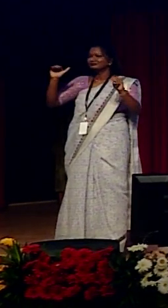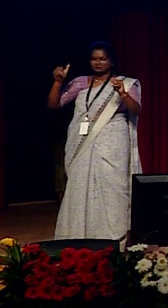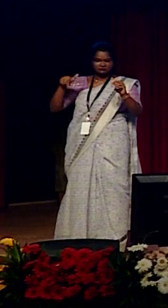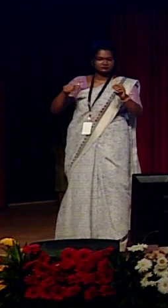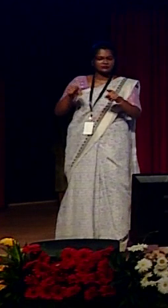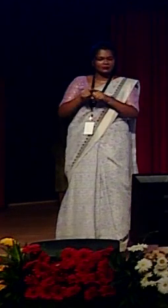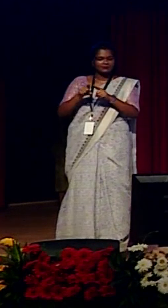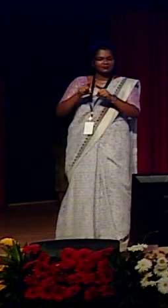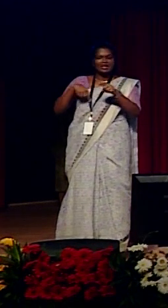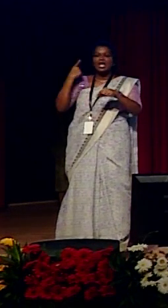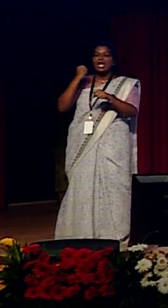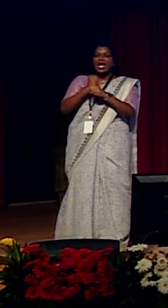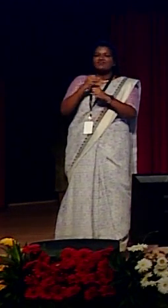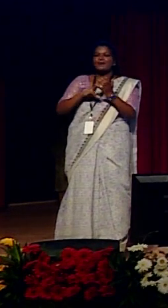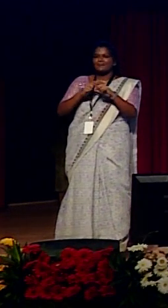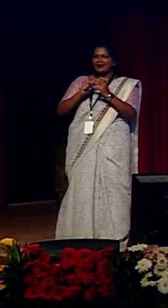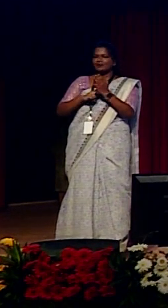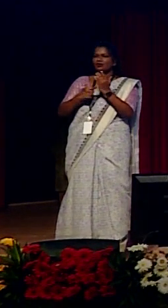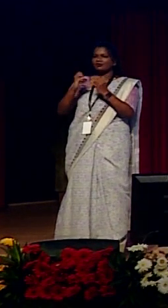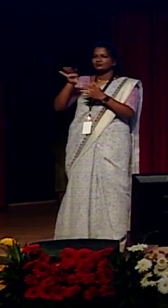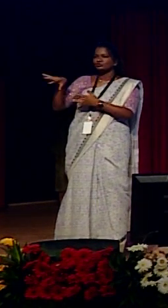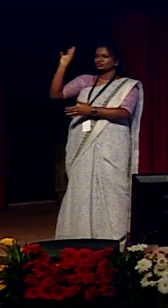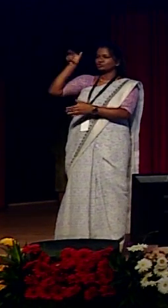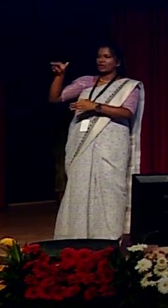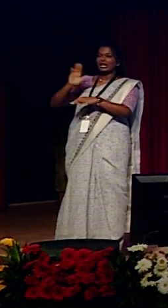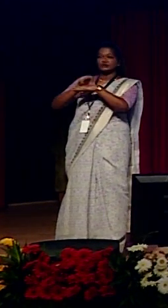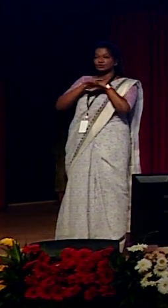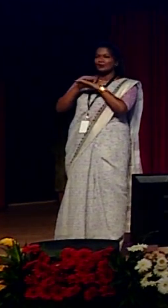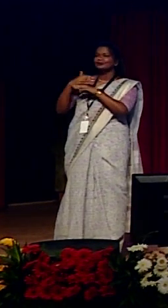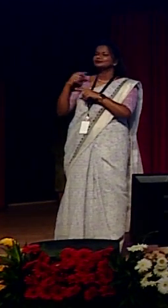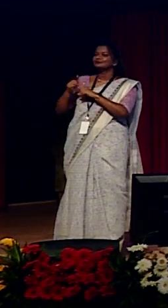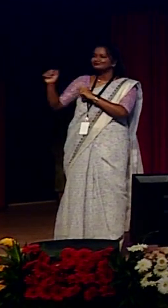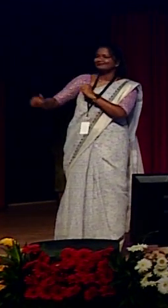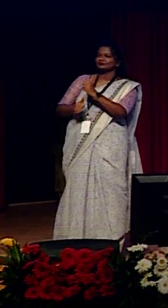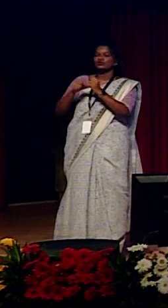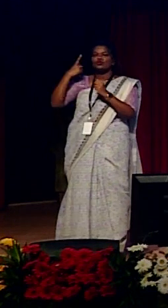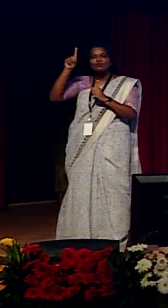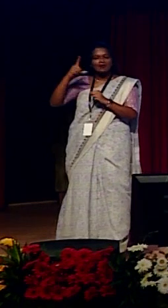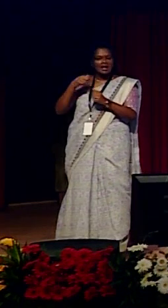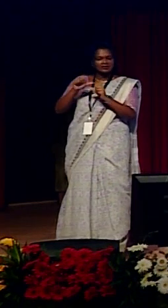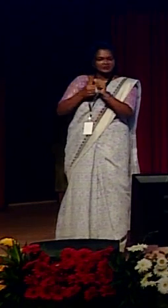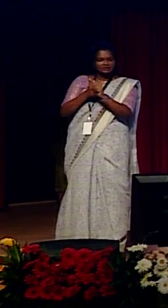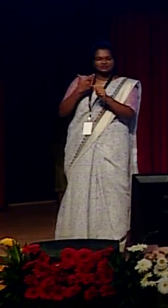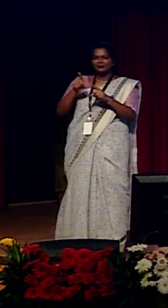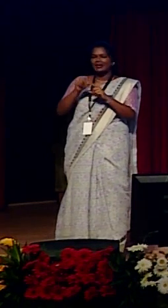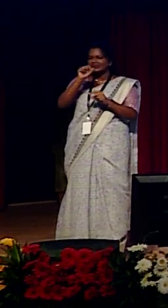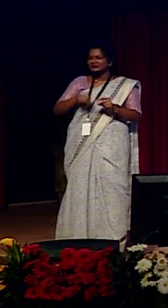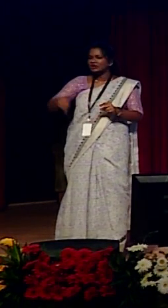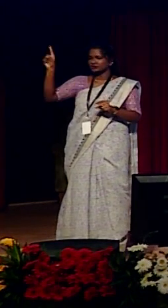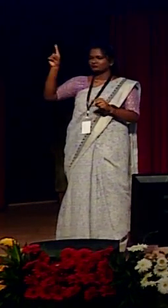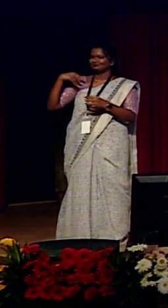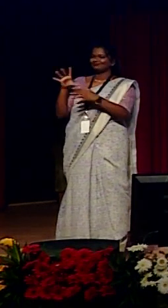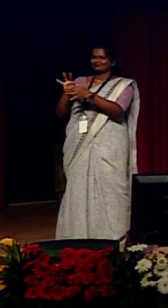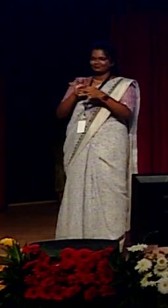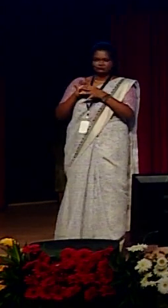get mentorship from experts in STEM on how do we make affordable assistive tech for the Indian context and so